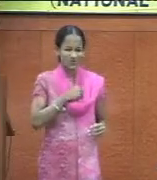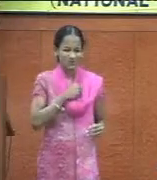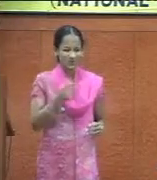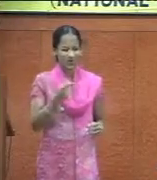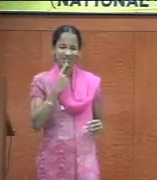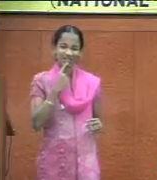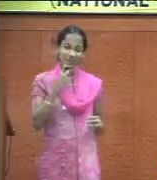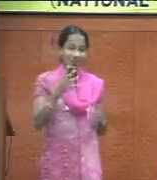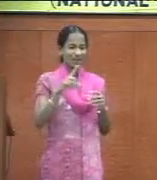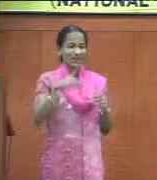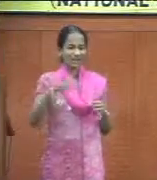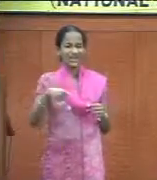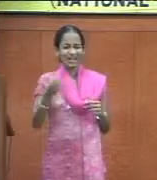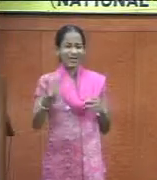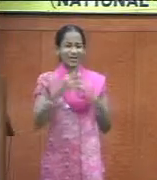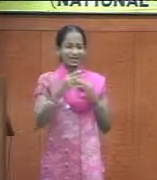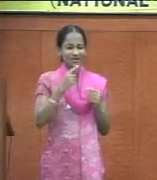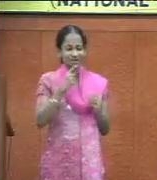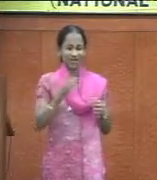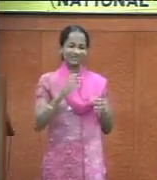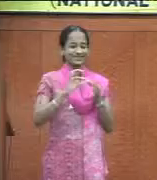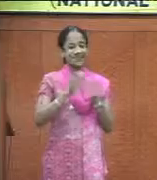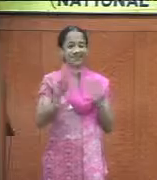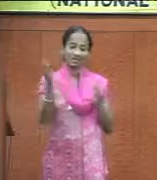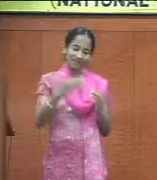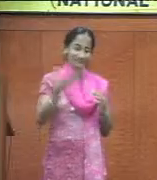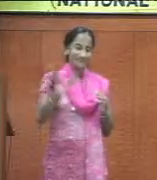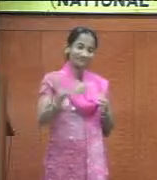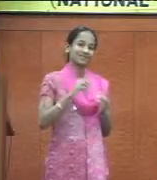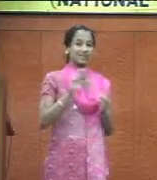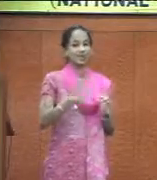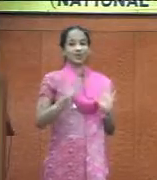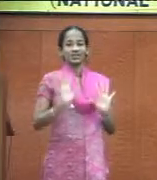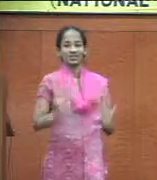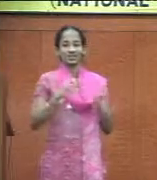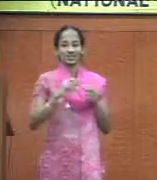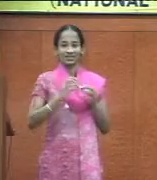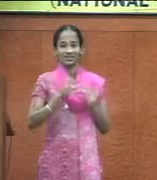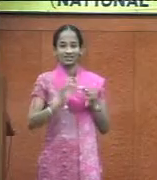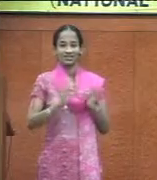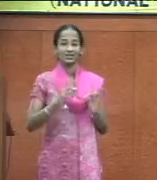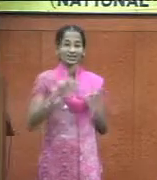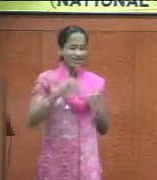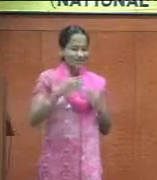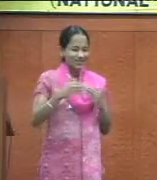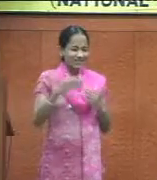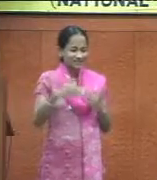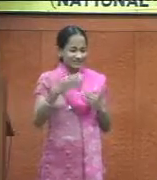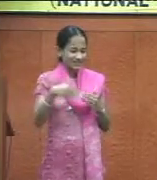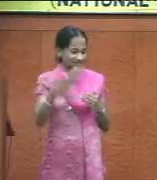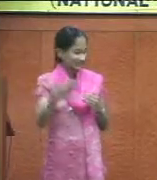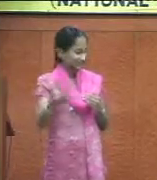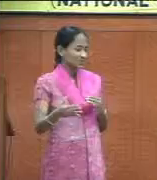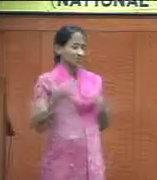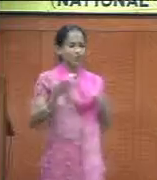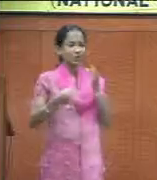in between the meeting and they had an interpreter. So I think this is how, along with